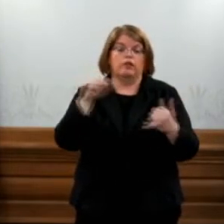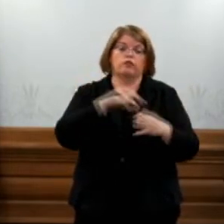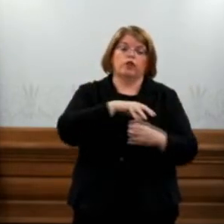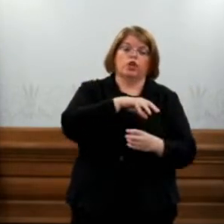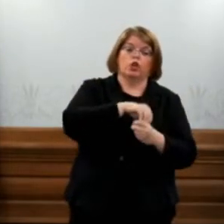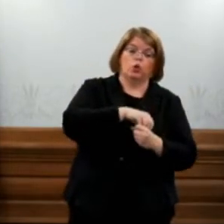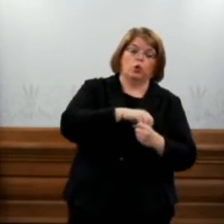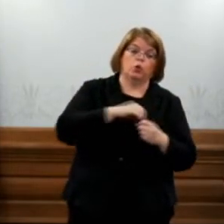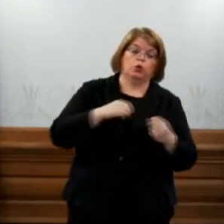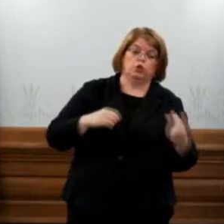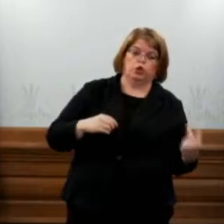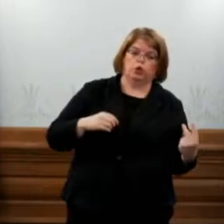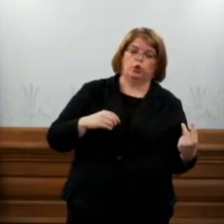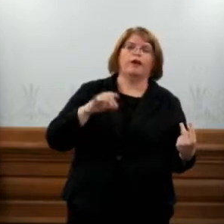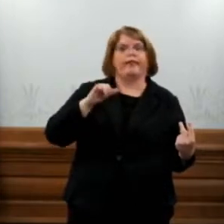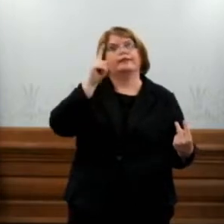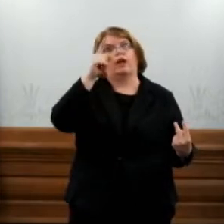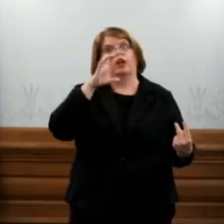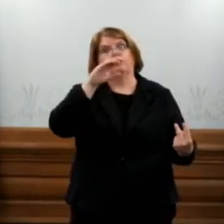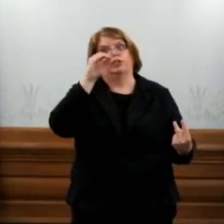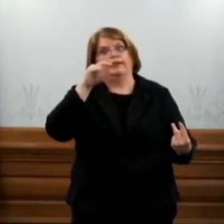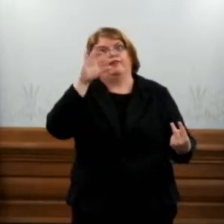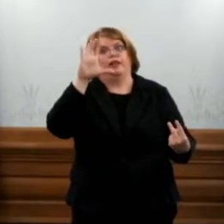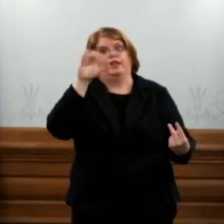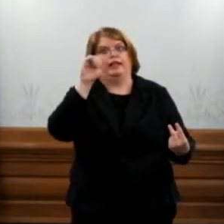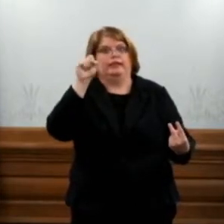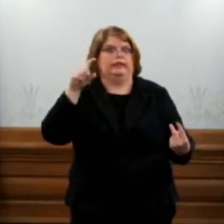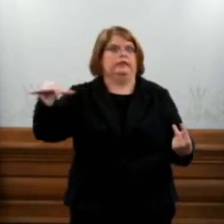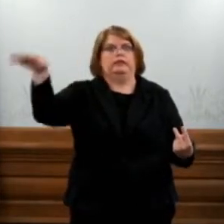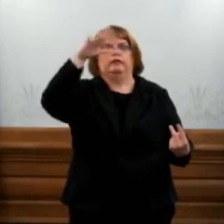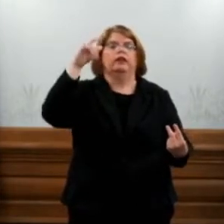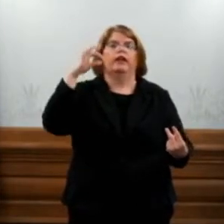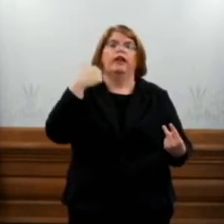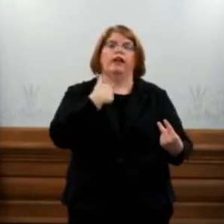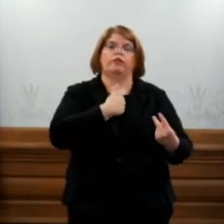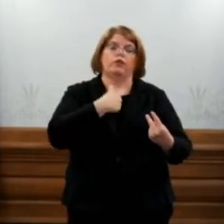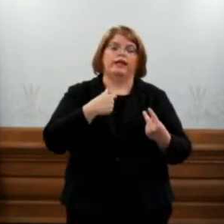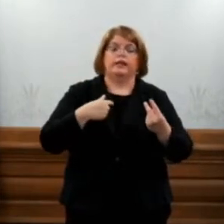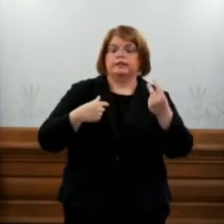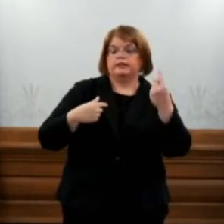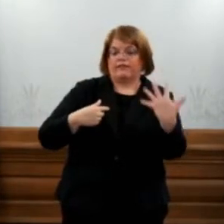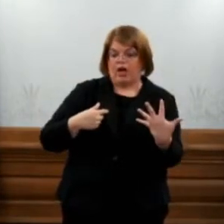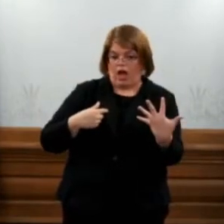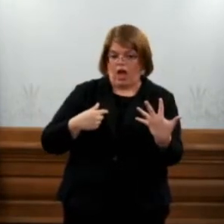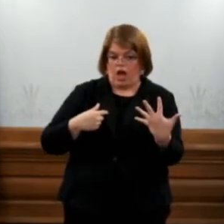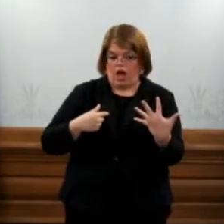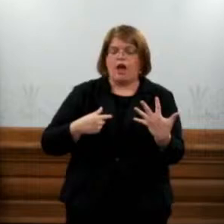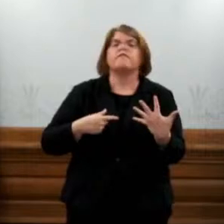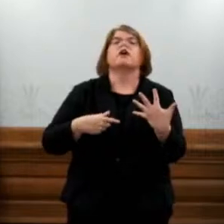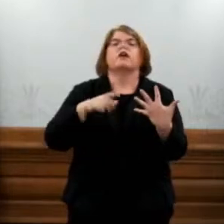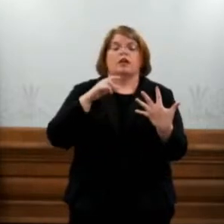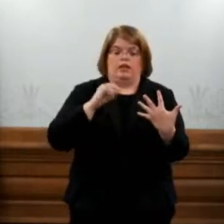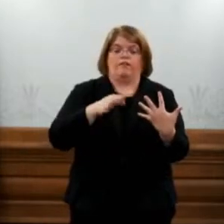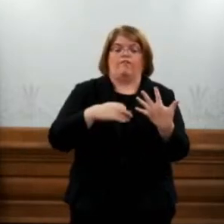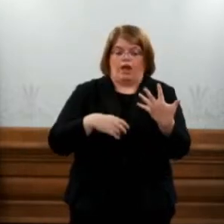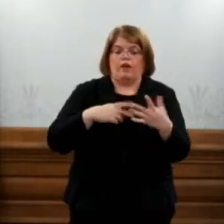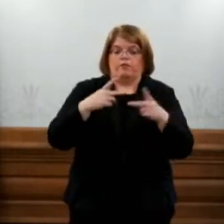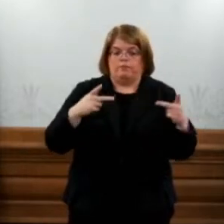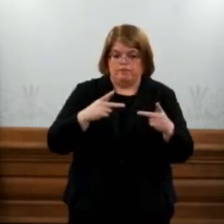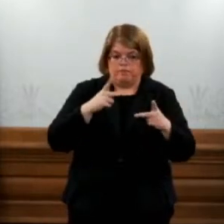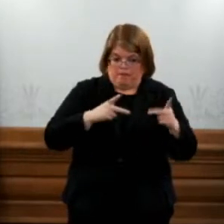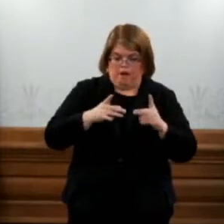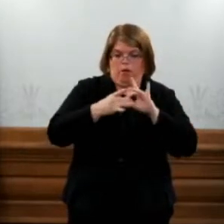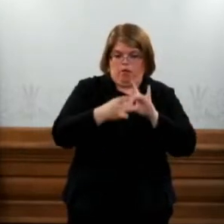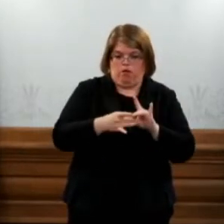include 100% of the cases out there. If we had 5, it would drop it down to about 50, 60% of the cases. It just made more sense